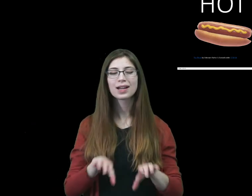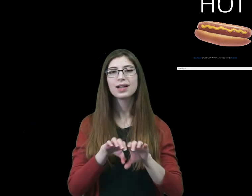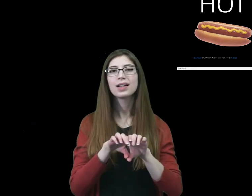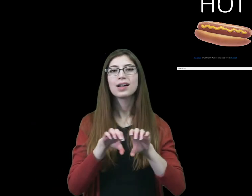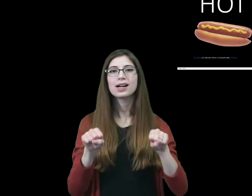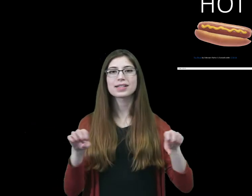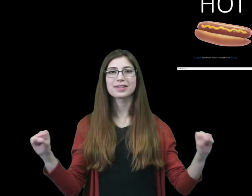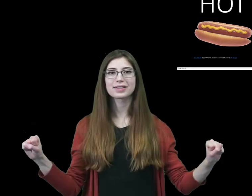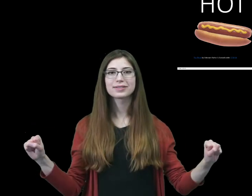Hot dog.